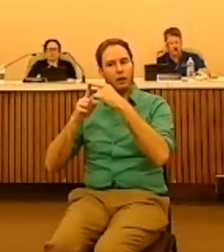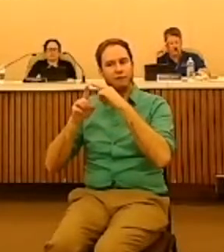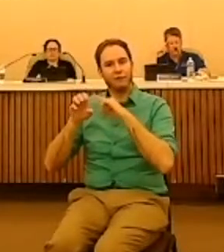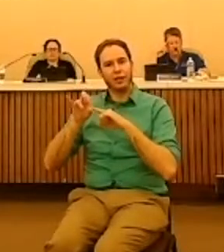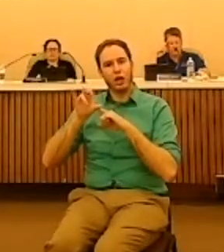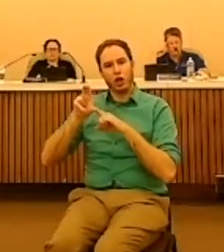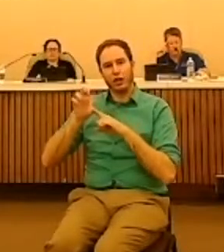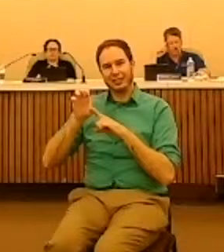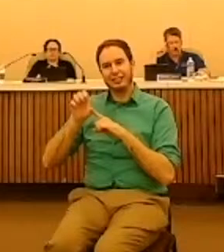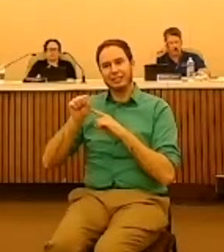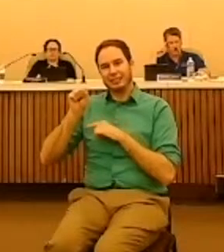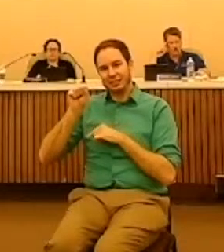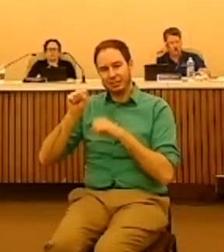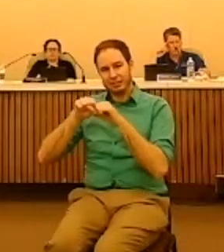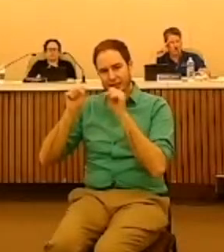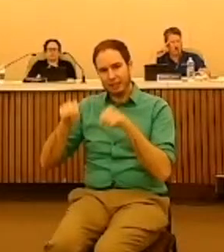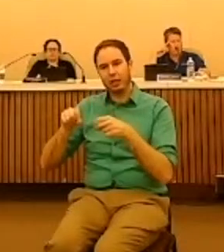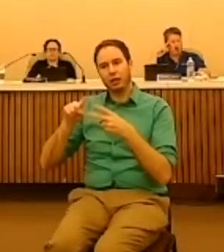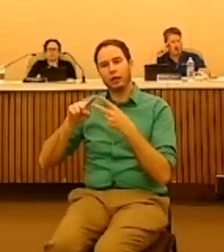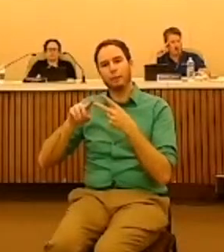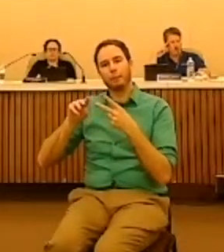Erie Station and Middle Road.